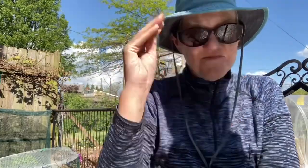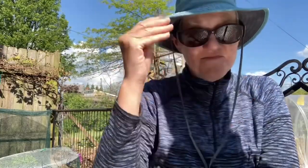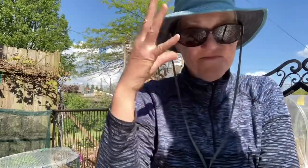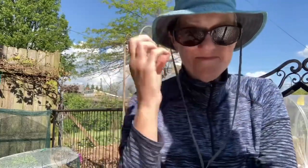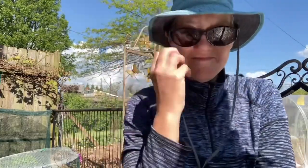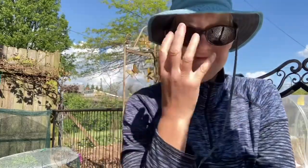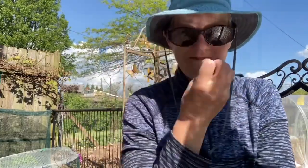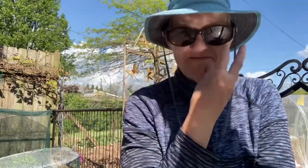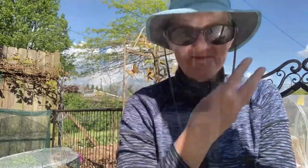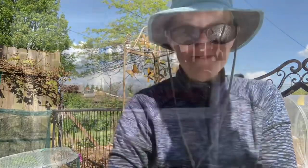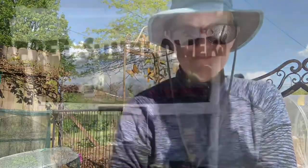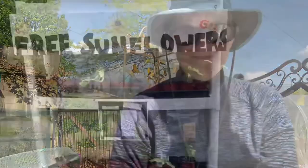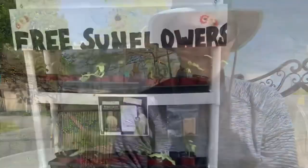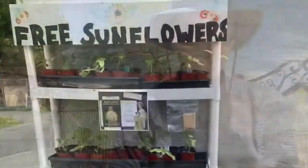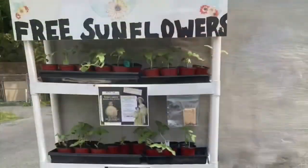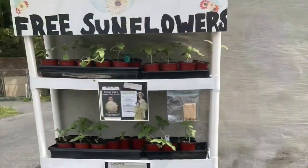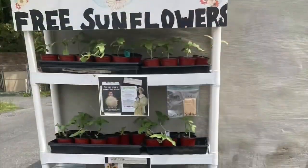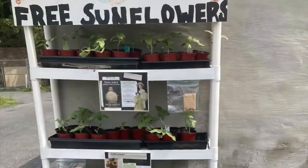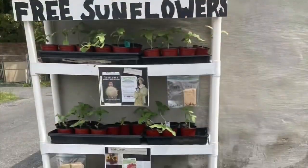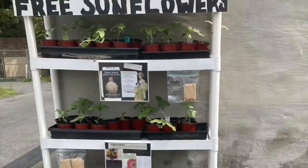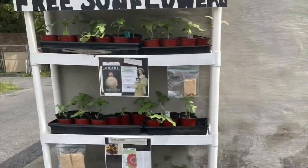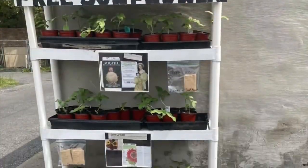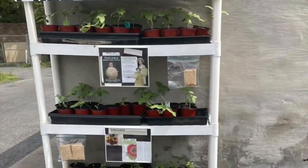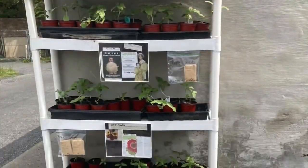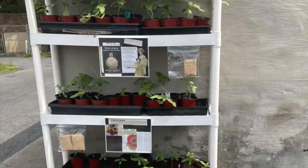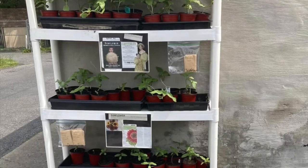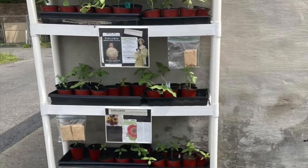the free sunflowers I put out on the shelf.